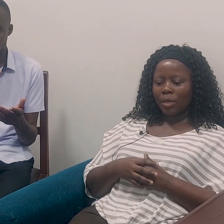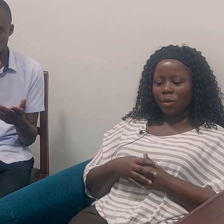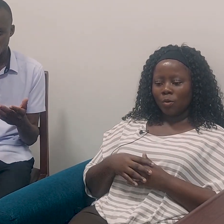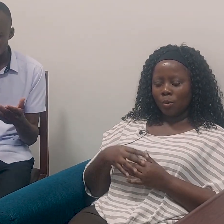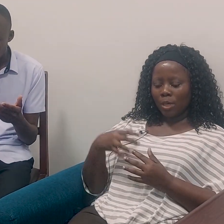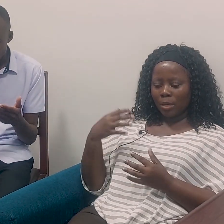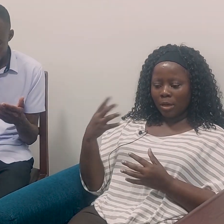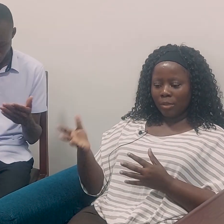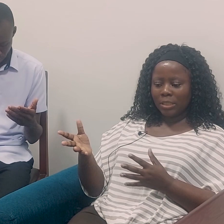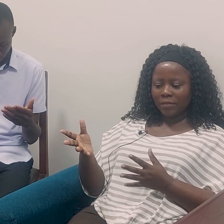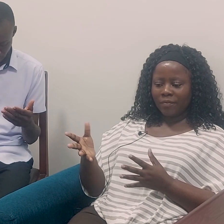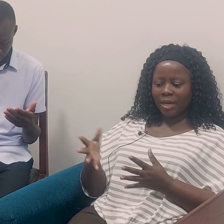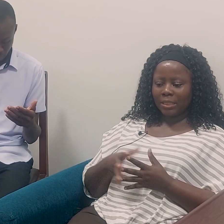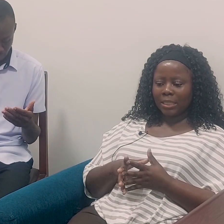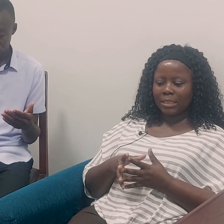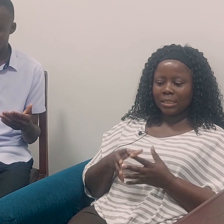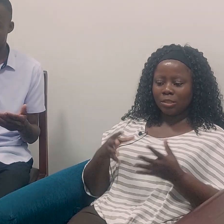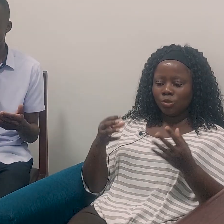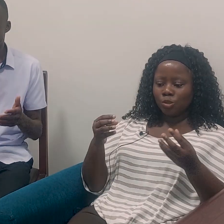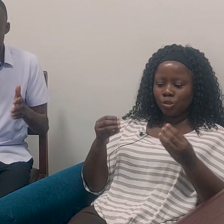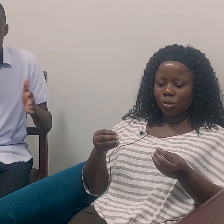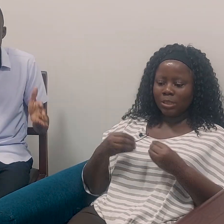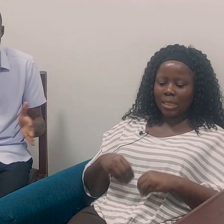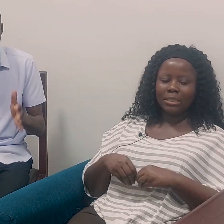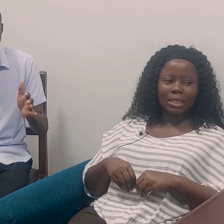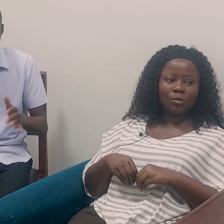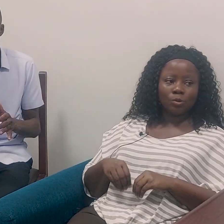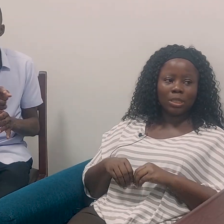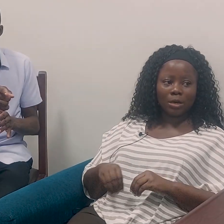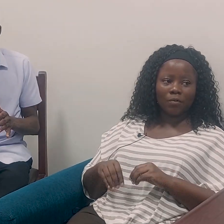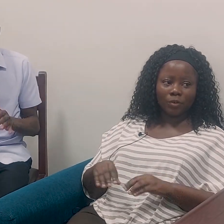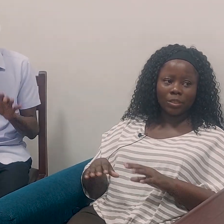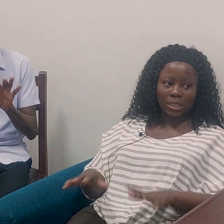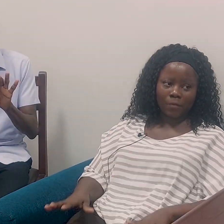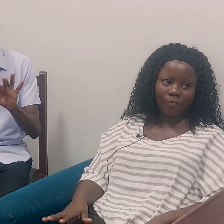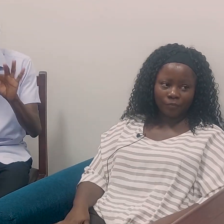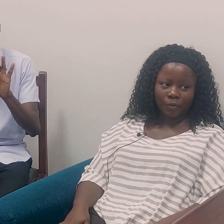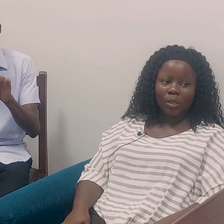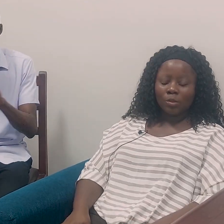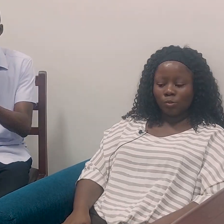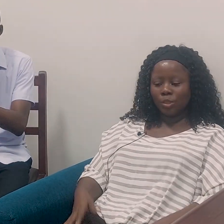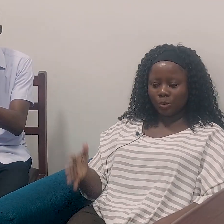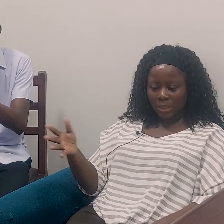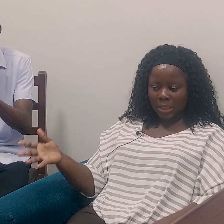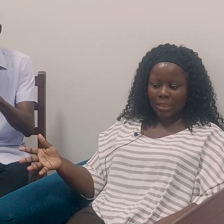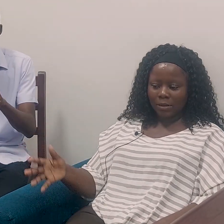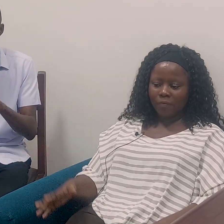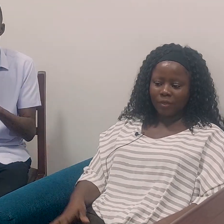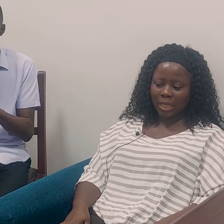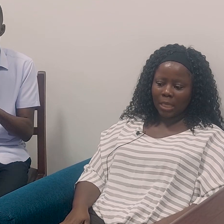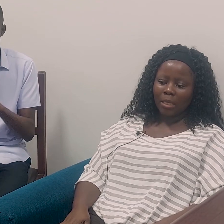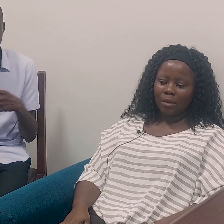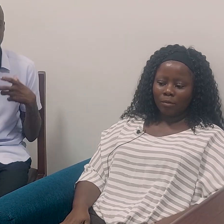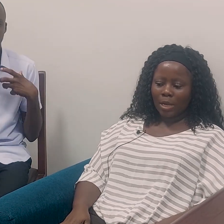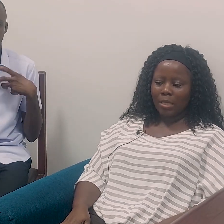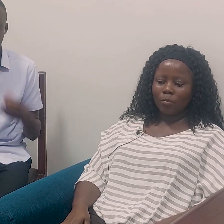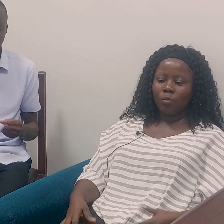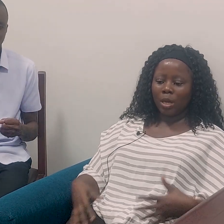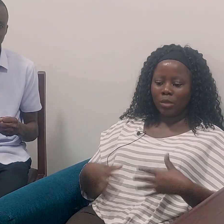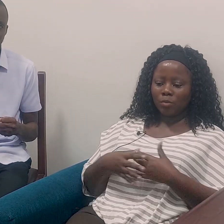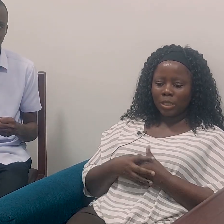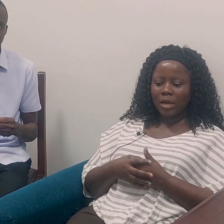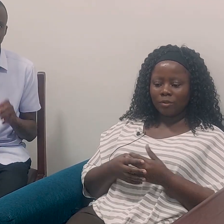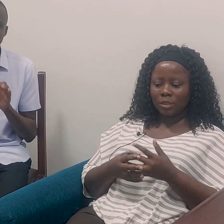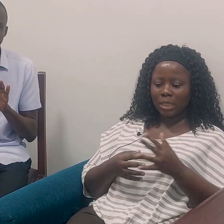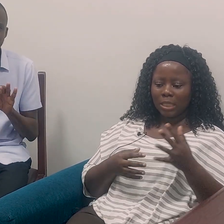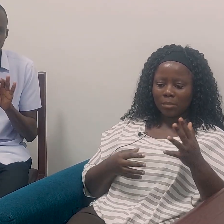self-aware, we encourage the fact that you should then take good care of yourself, which we say self-care, right? Where